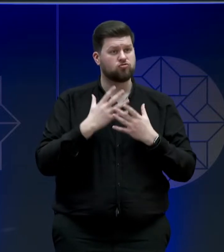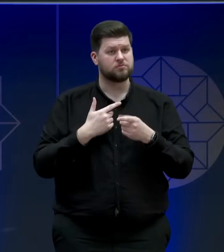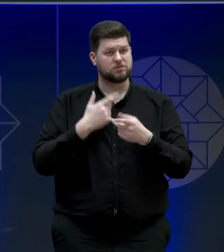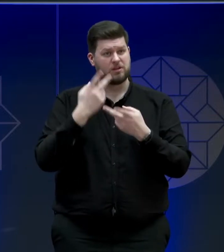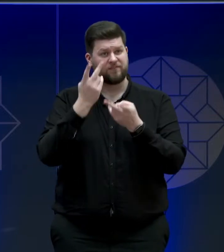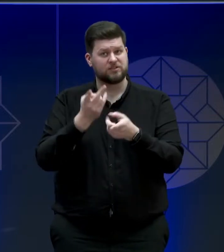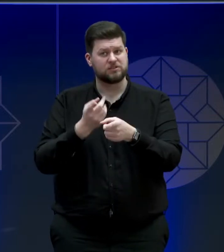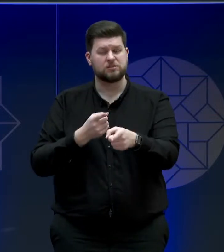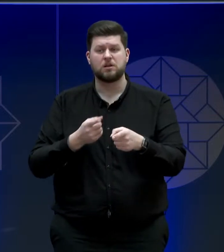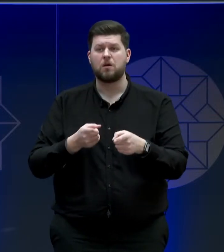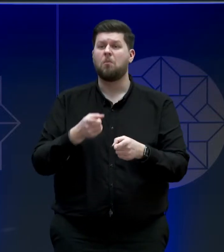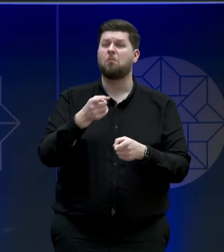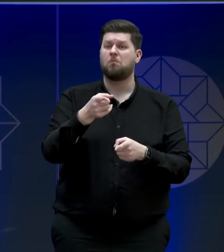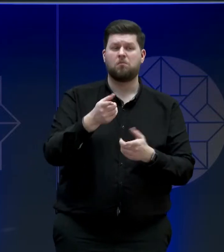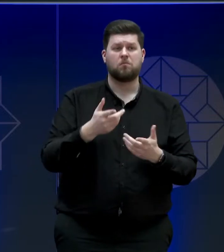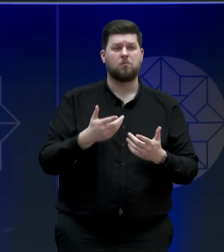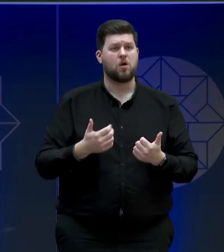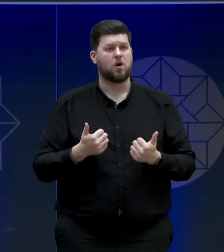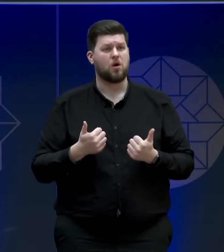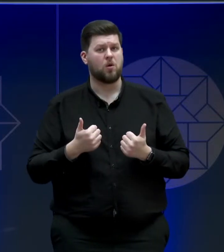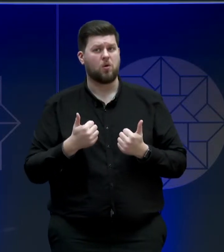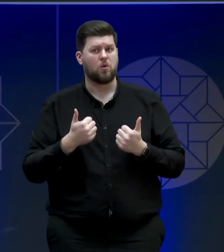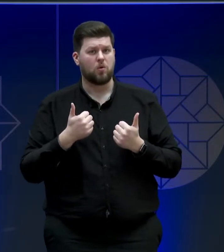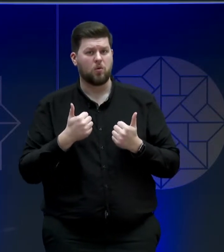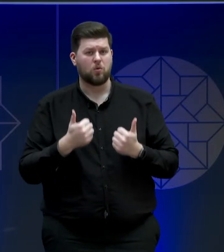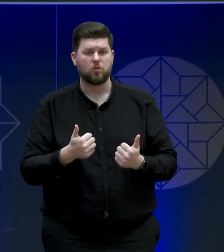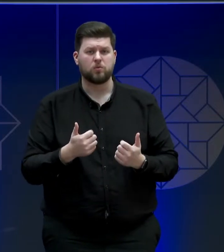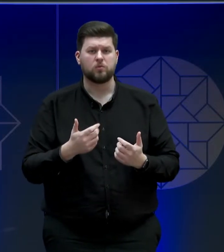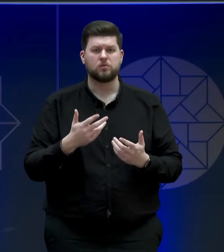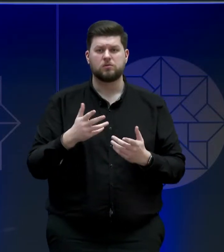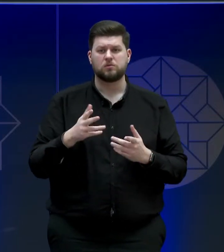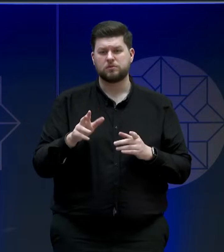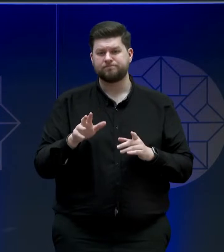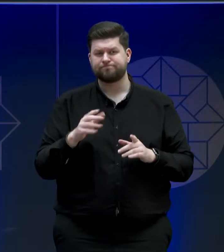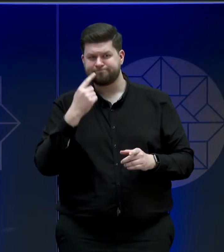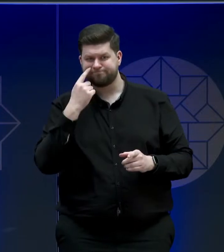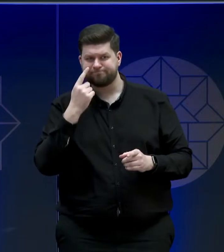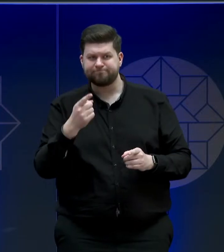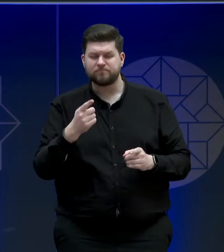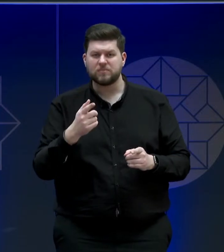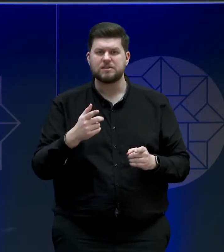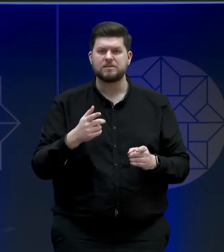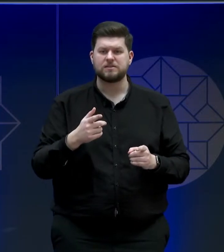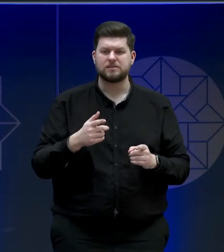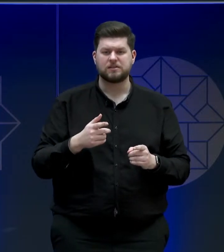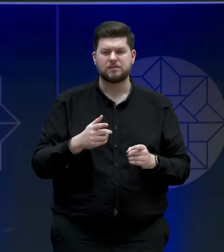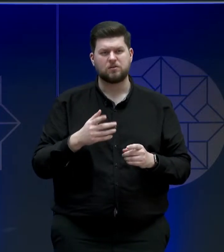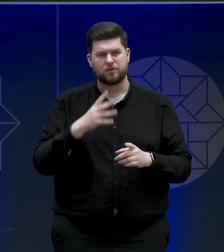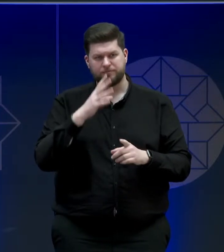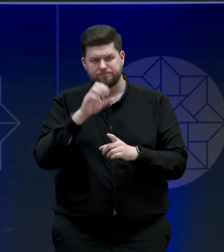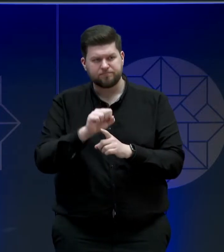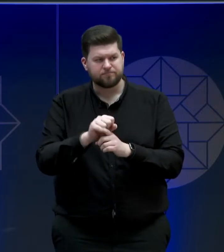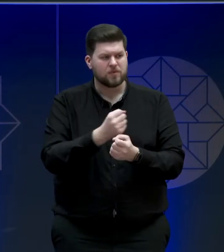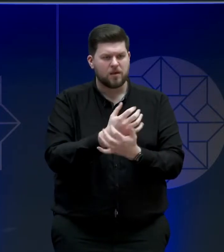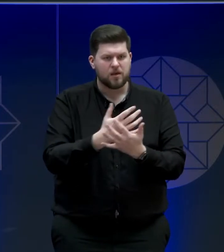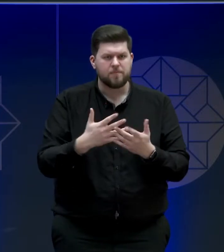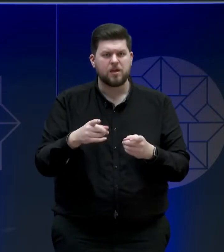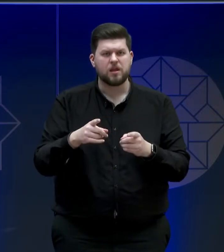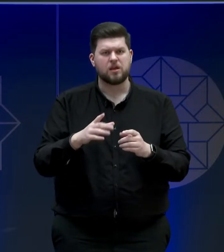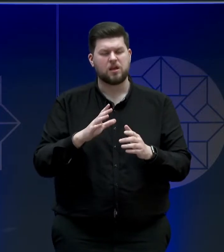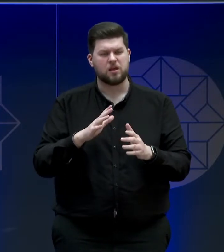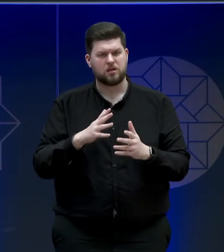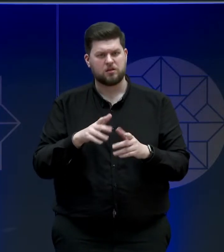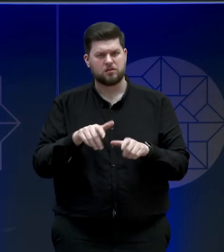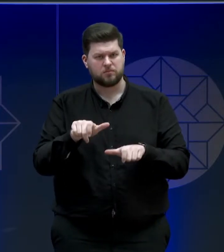good elective throughputs of cases, but it was beginning to slow up because their elective sector